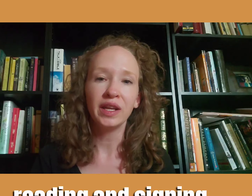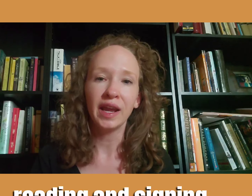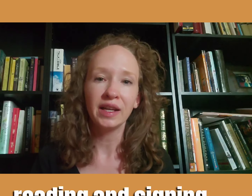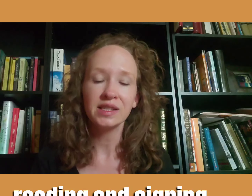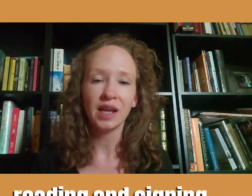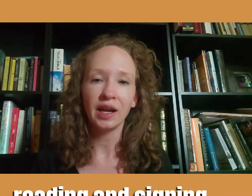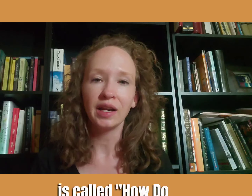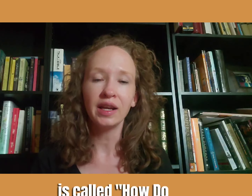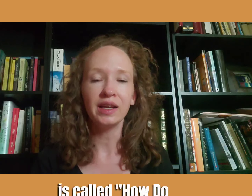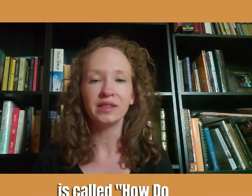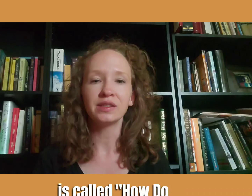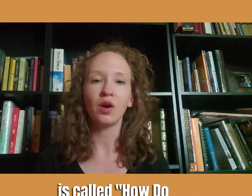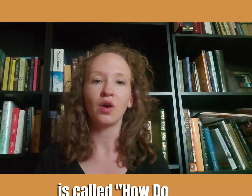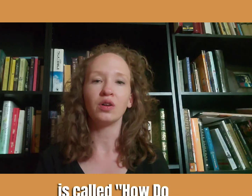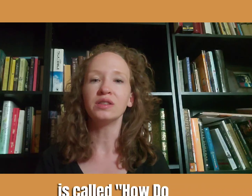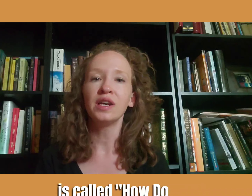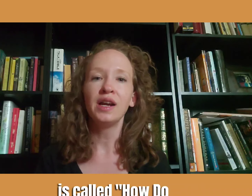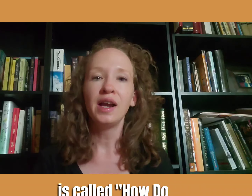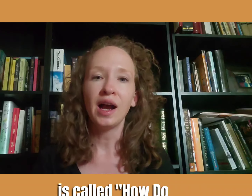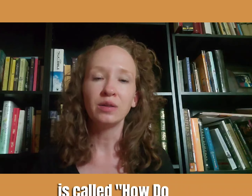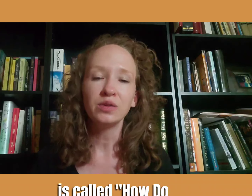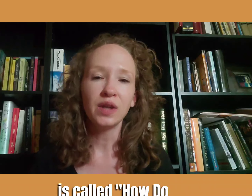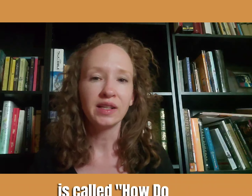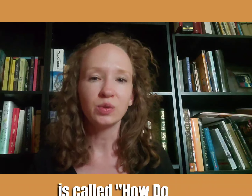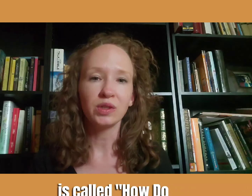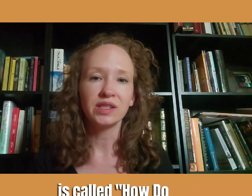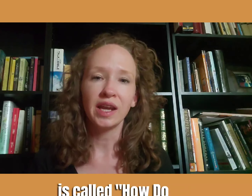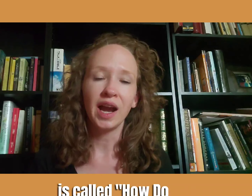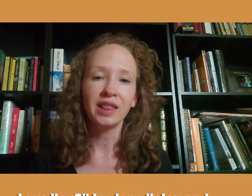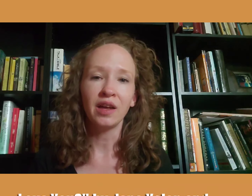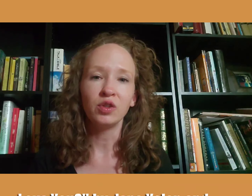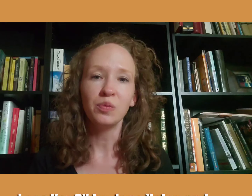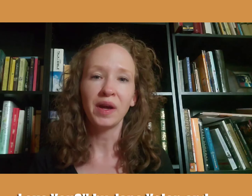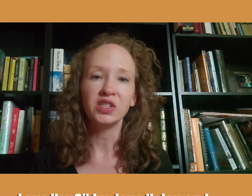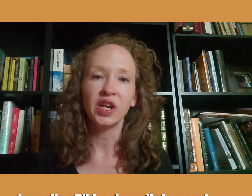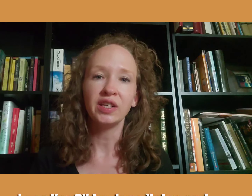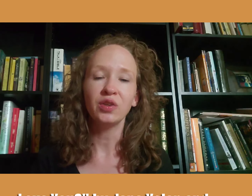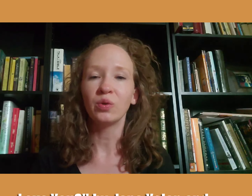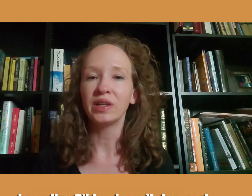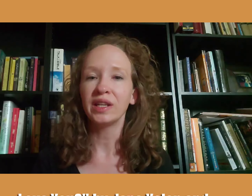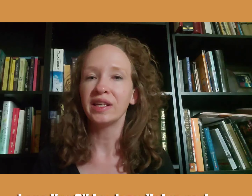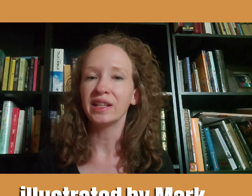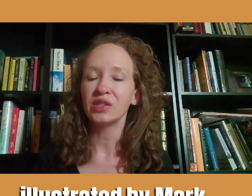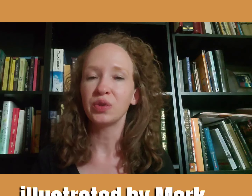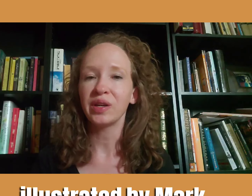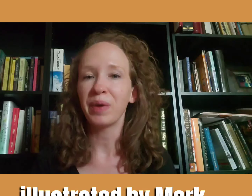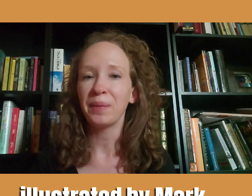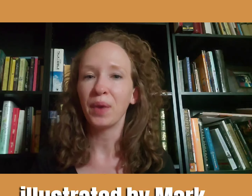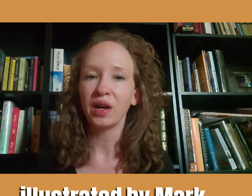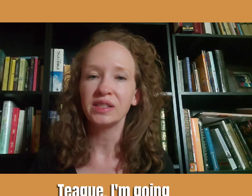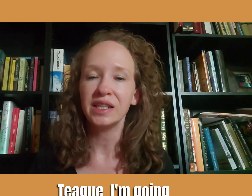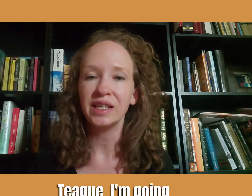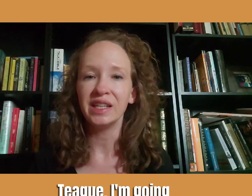and signing is called How Do Dinosaurs Say I Love You by Jane Yolen and illustrated by Mark Teague.